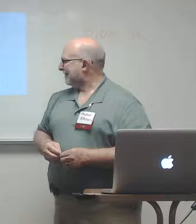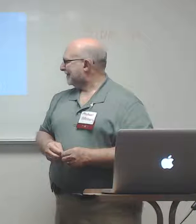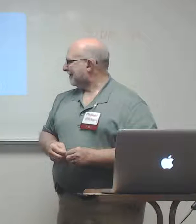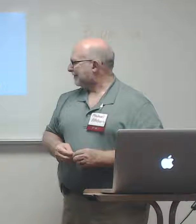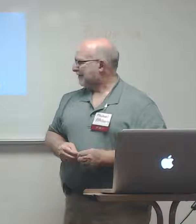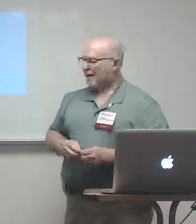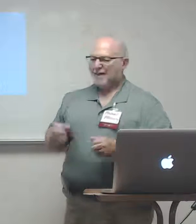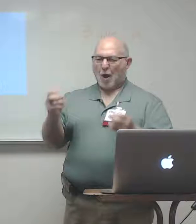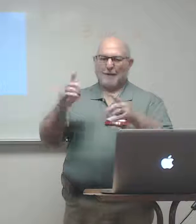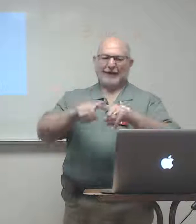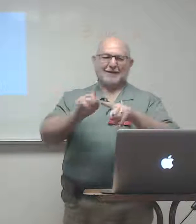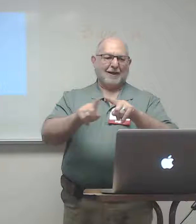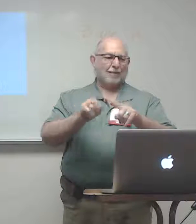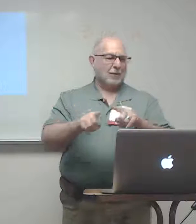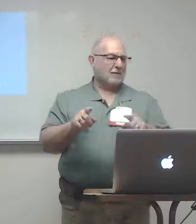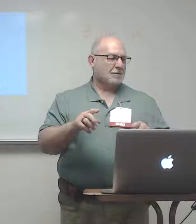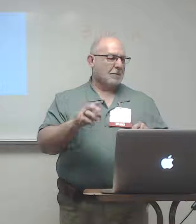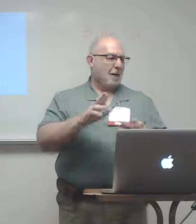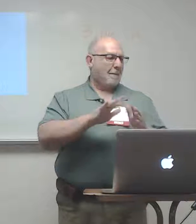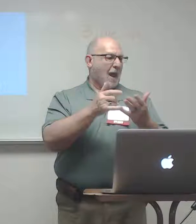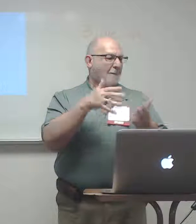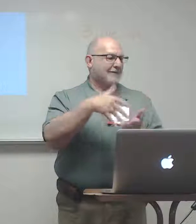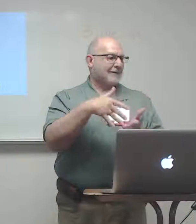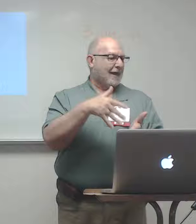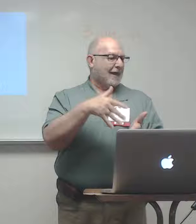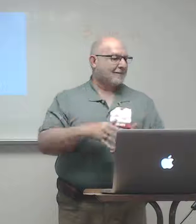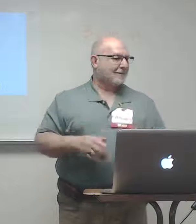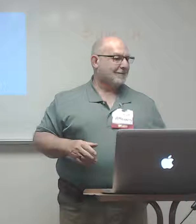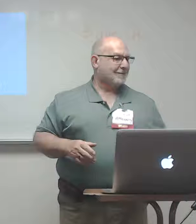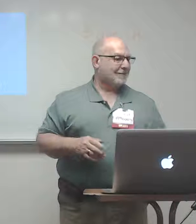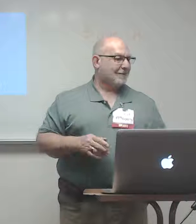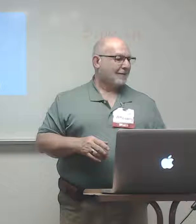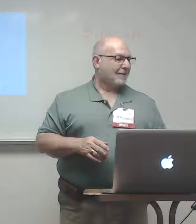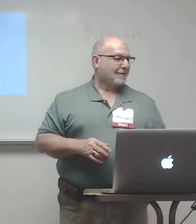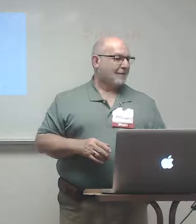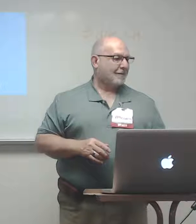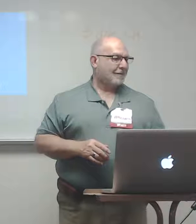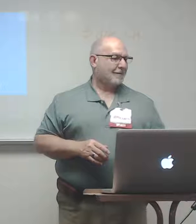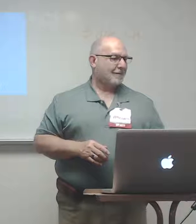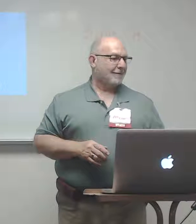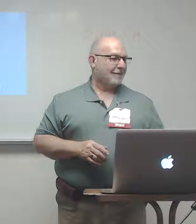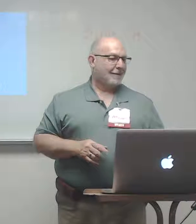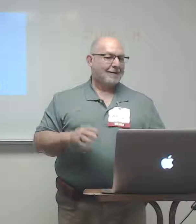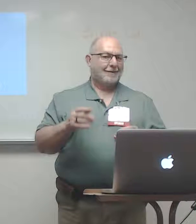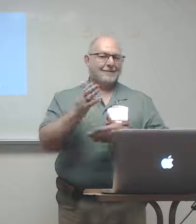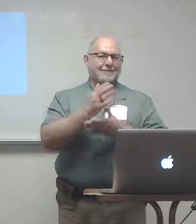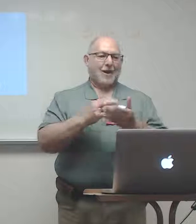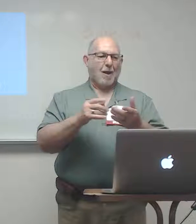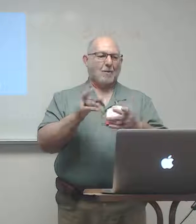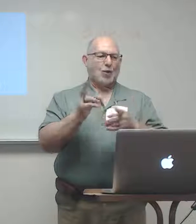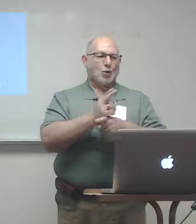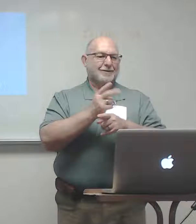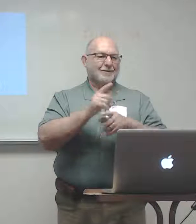So there are many different Bible studies. There's many different Bible studies out